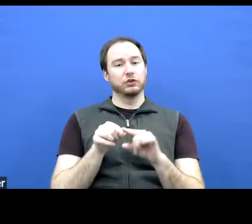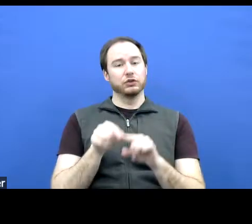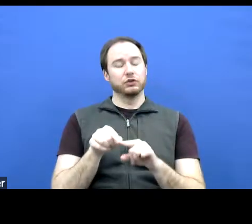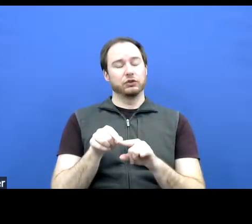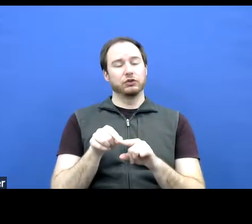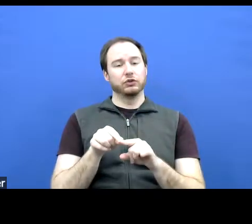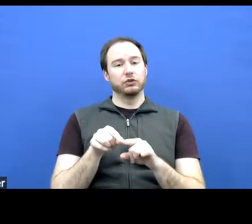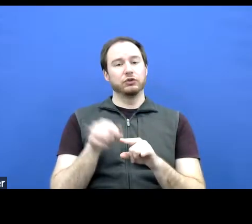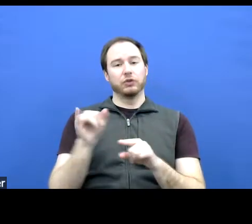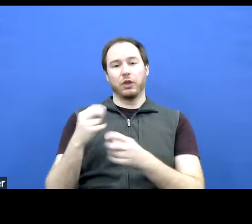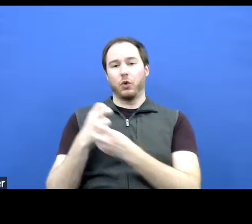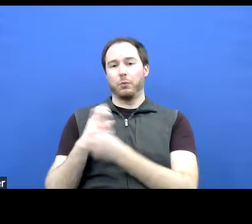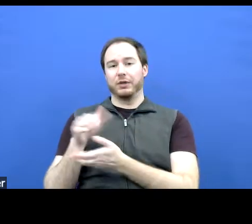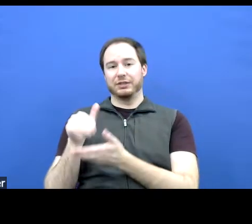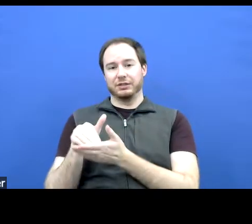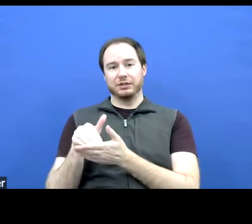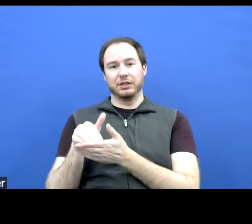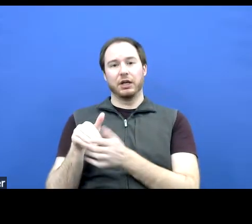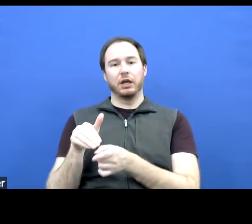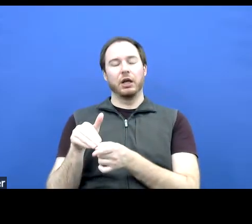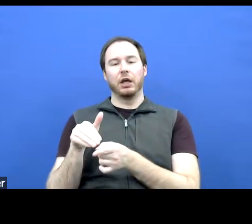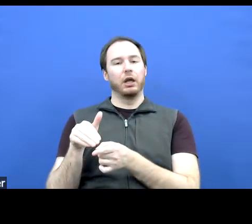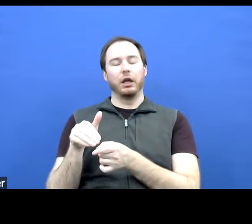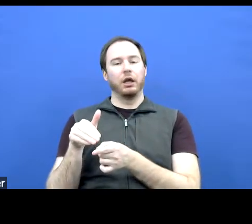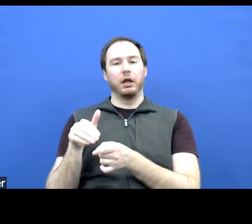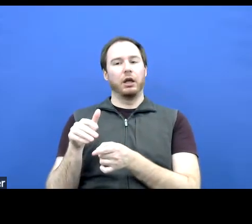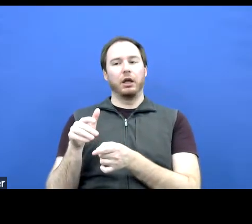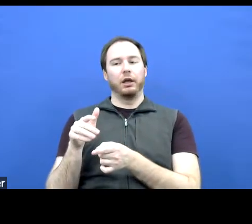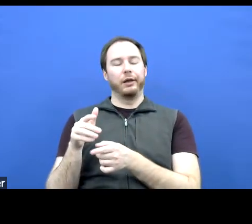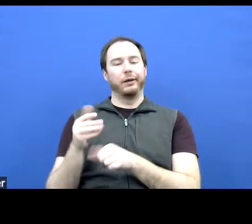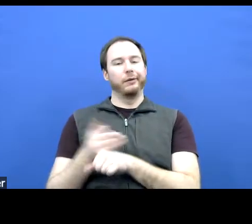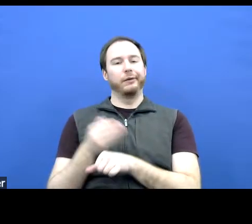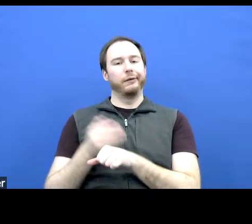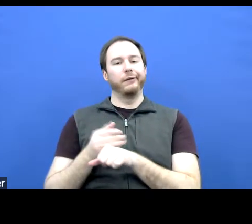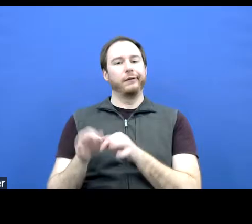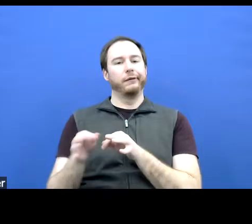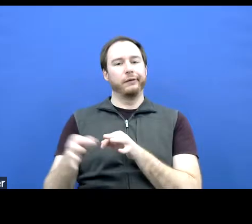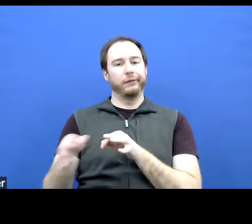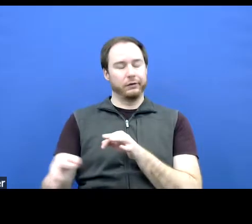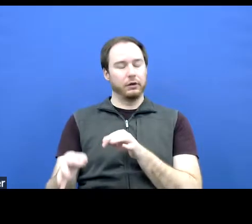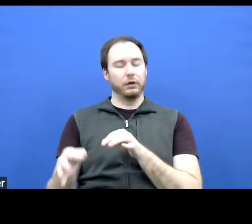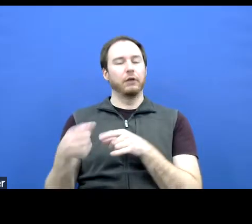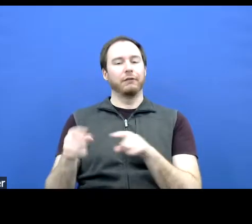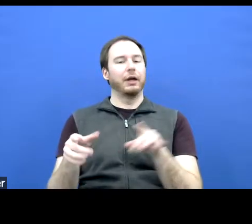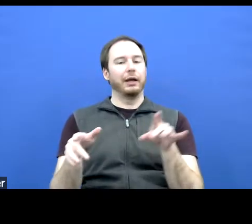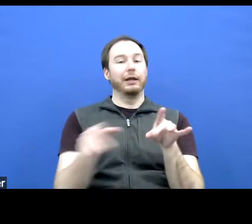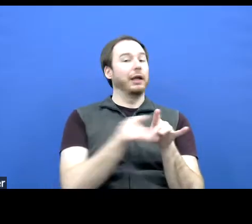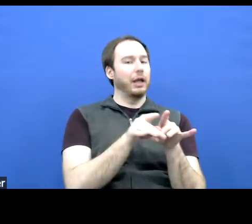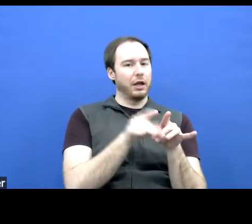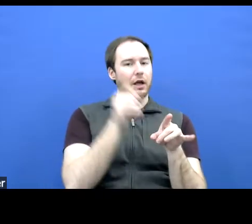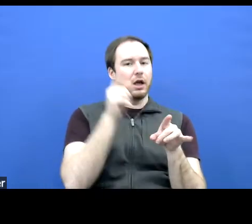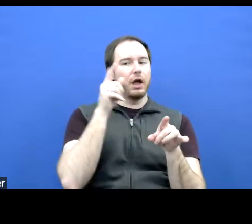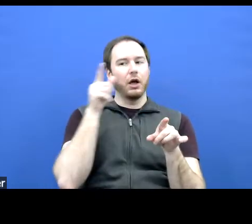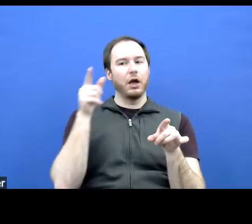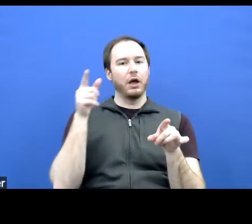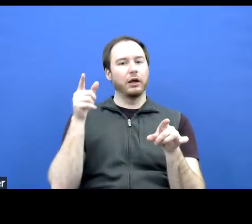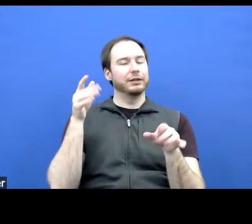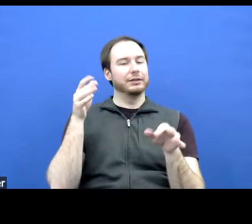the orthopedic center took a long time to connect. And then, oh, by the way, they put